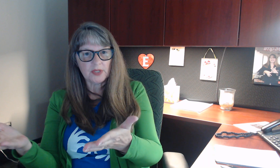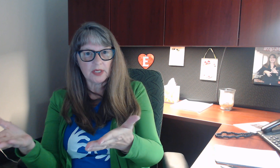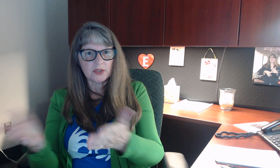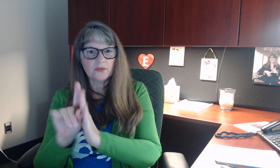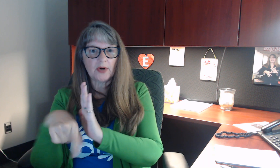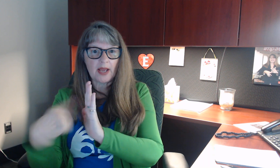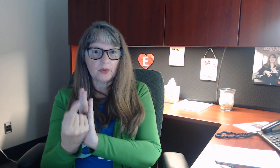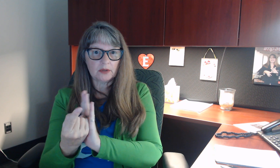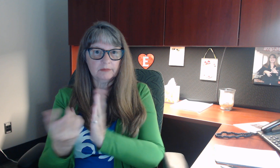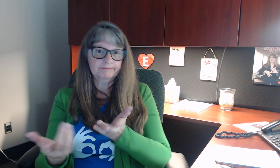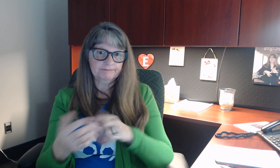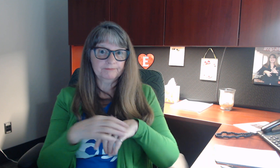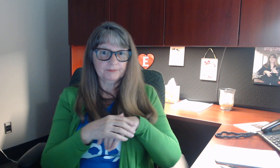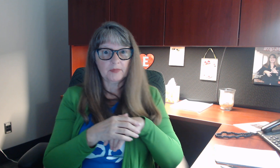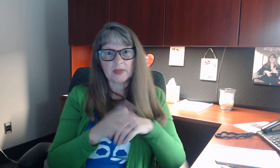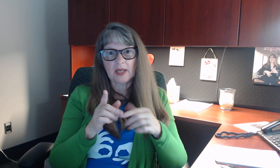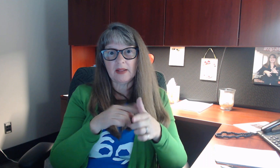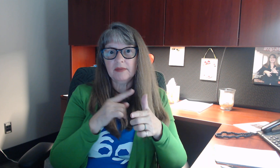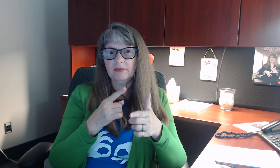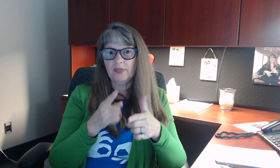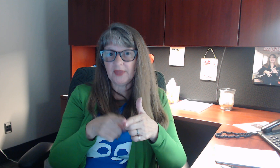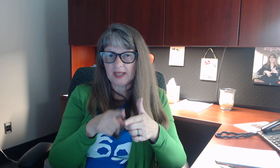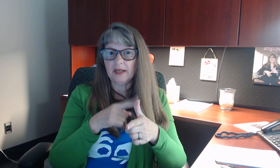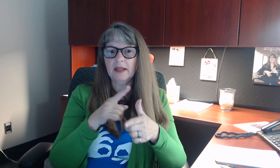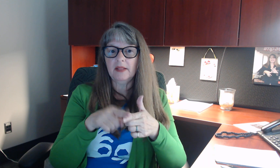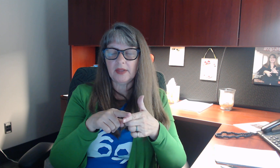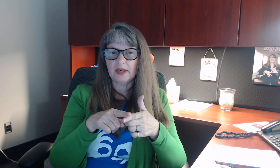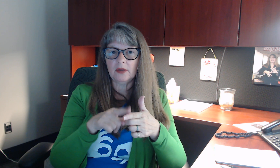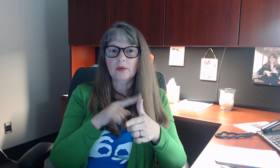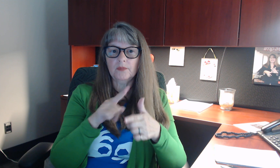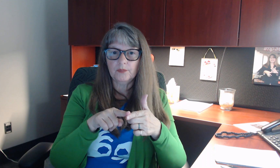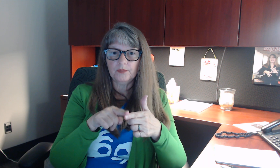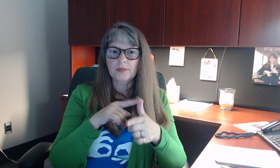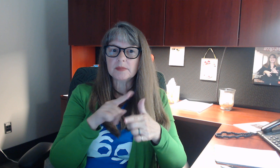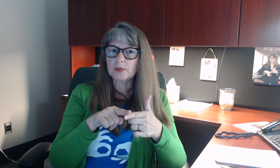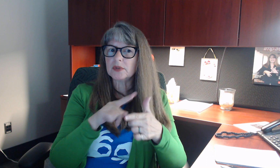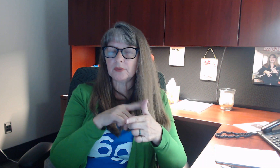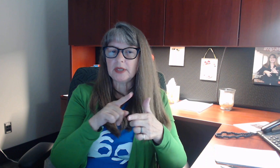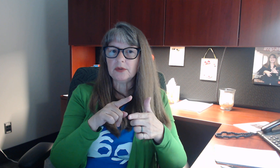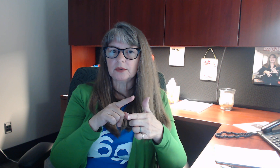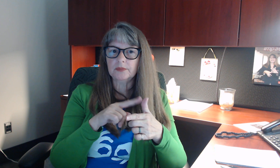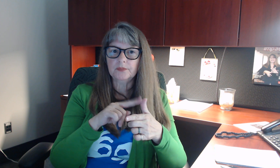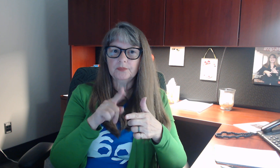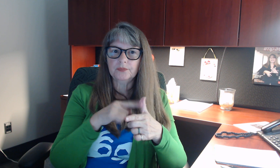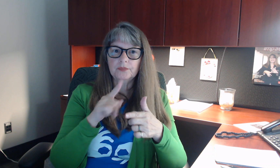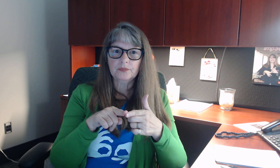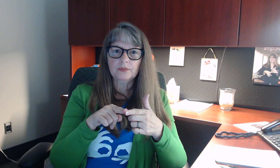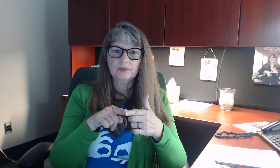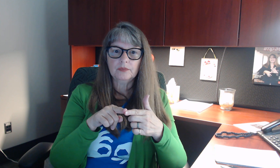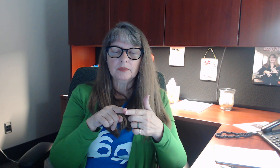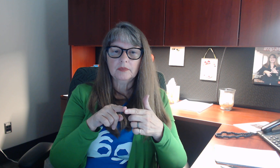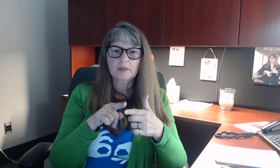this for an hour. With that, then. Some people use it for either. Then